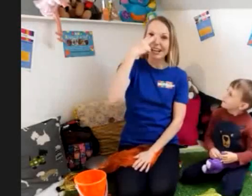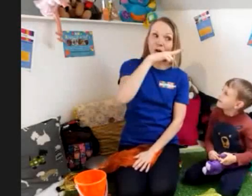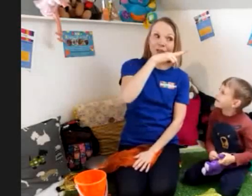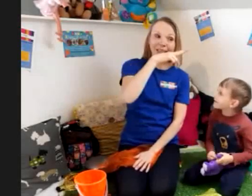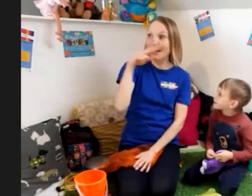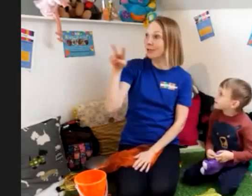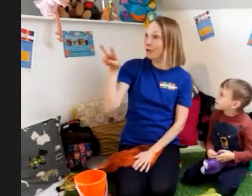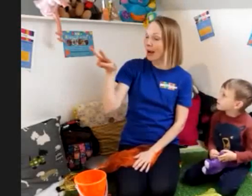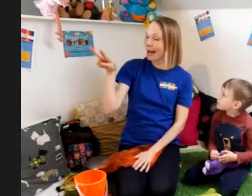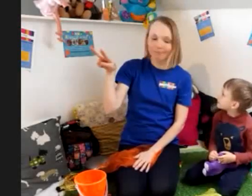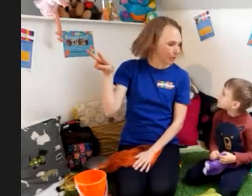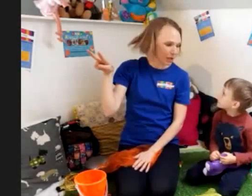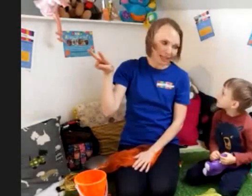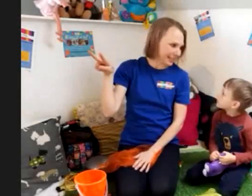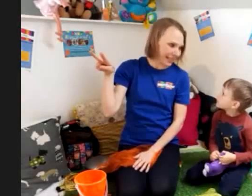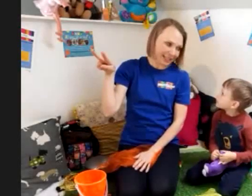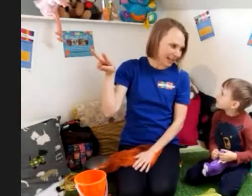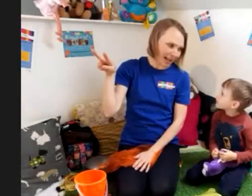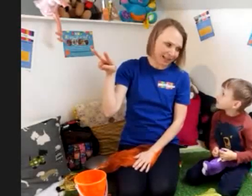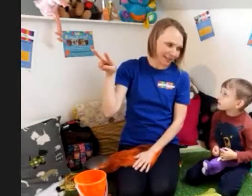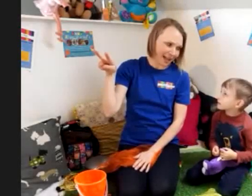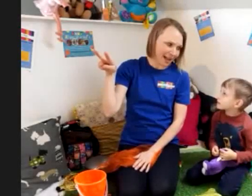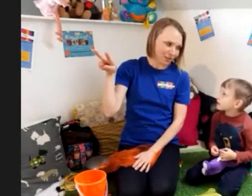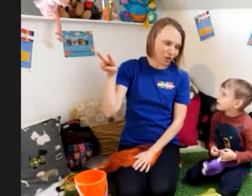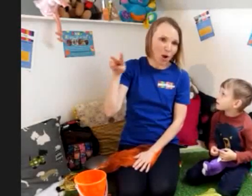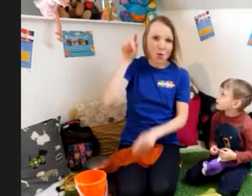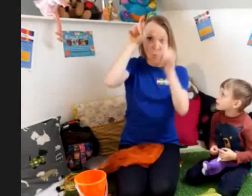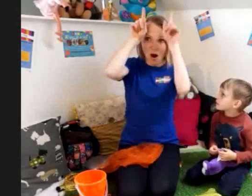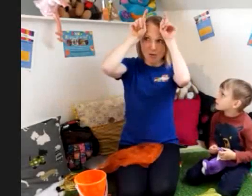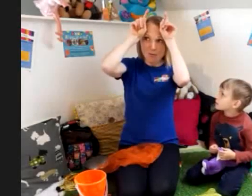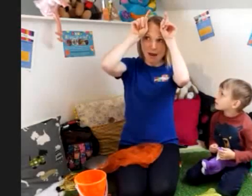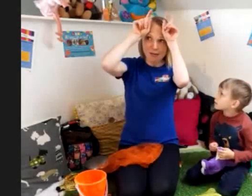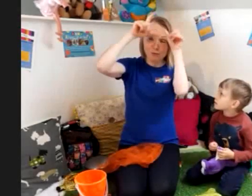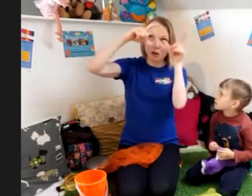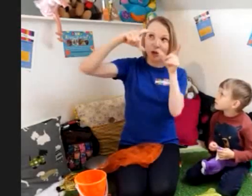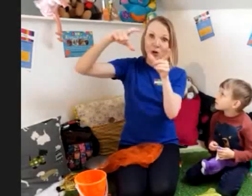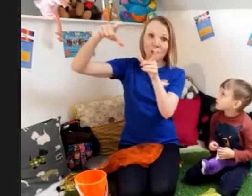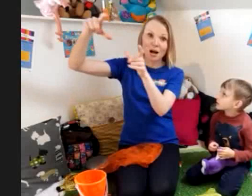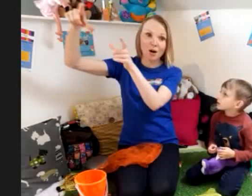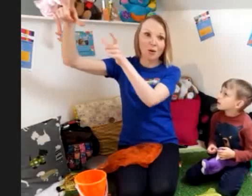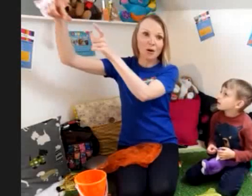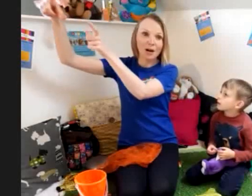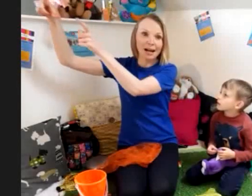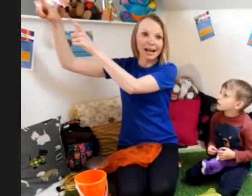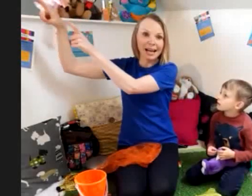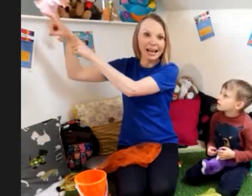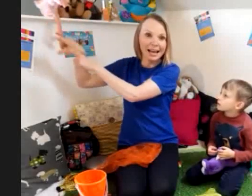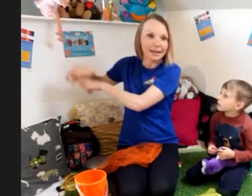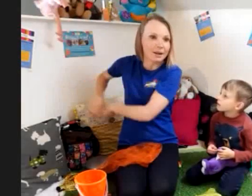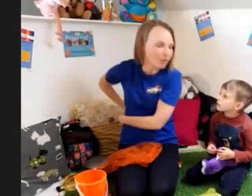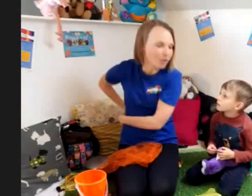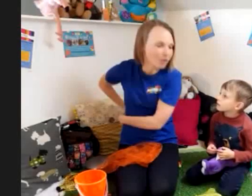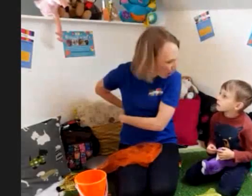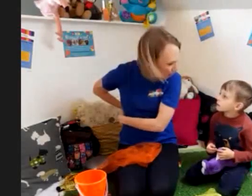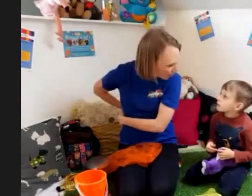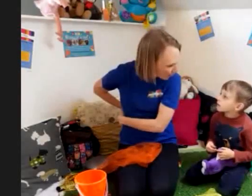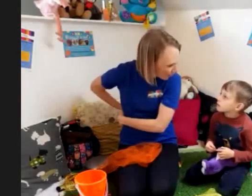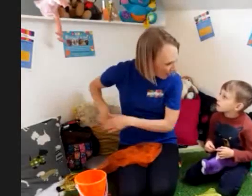looked left and right, but he didn't like the sight, so one man flew away. They're all gone!